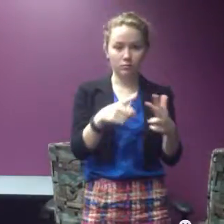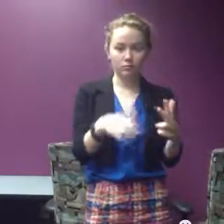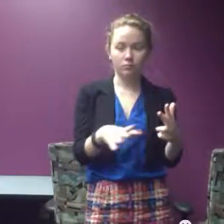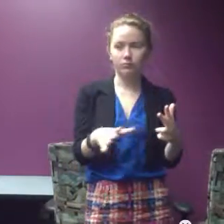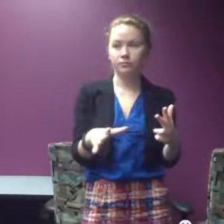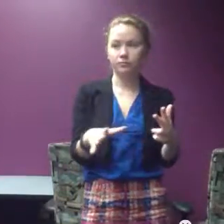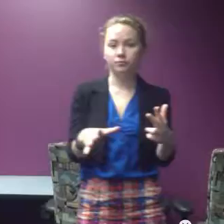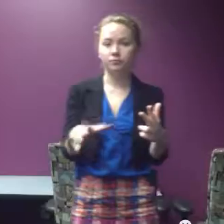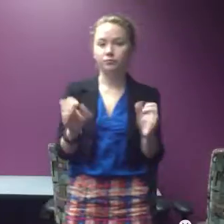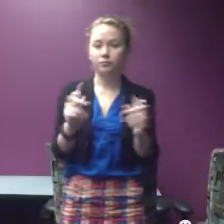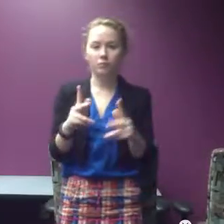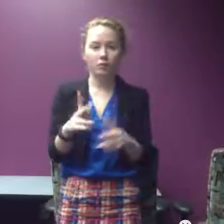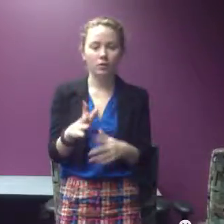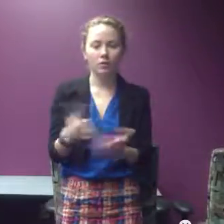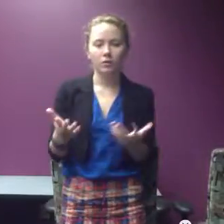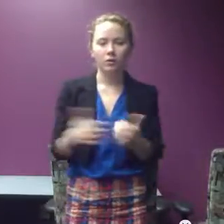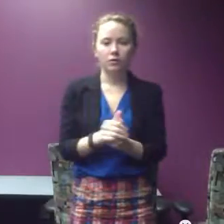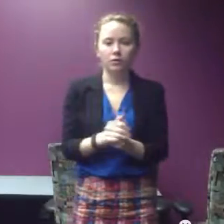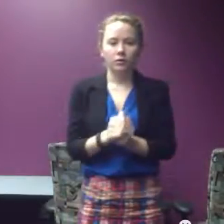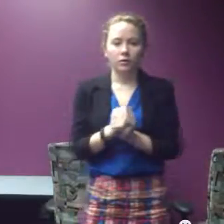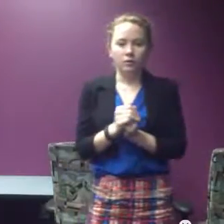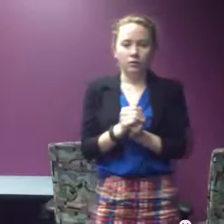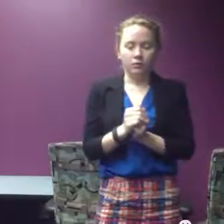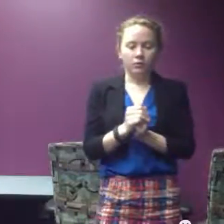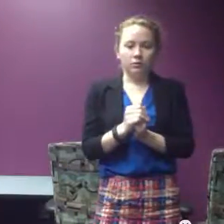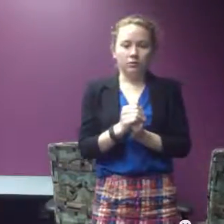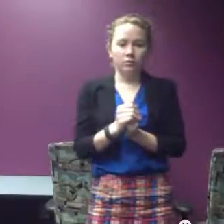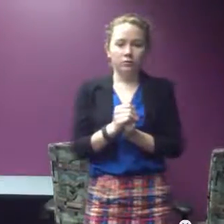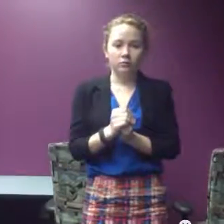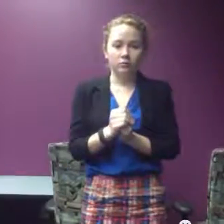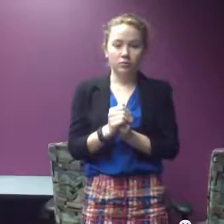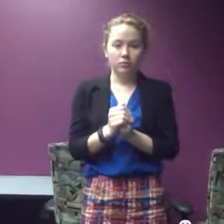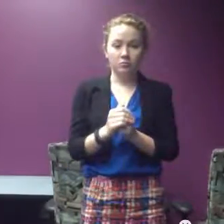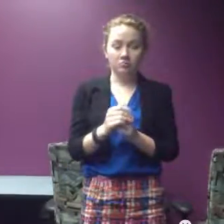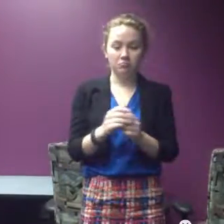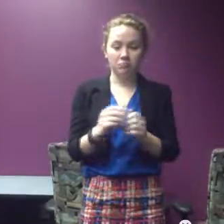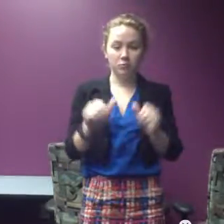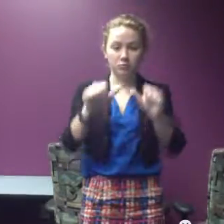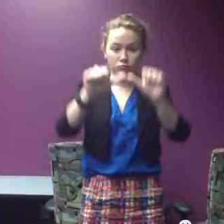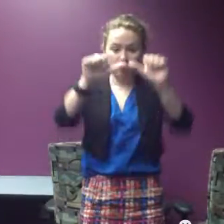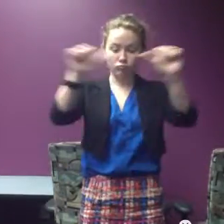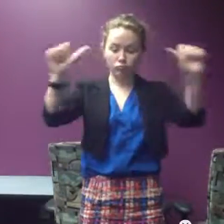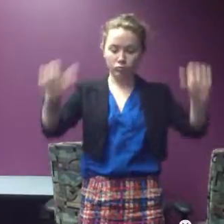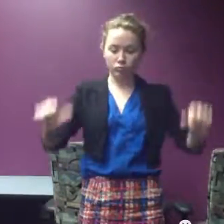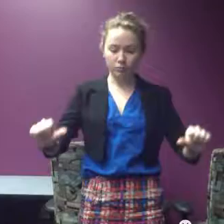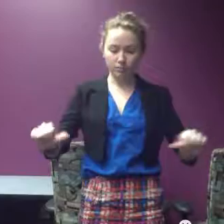focuses on the inside of a shape.